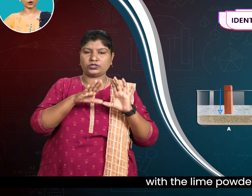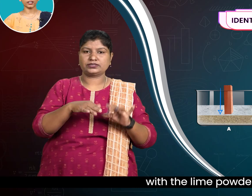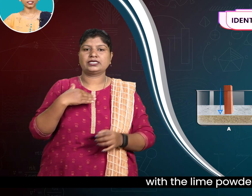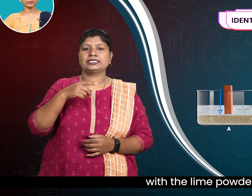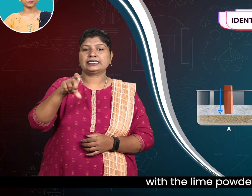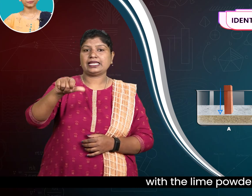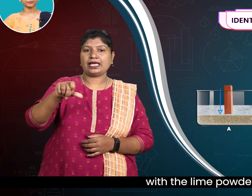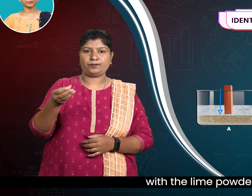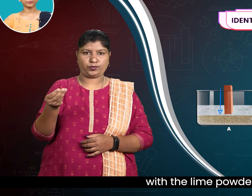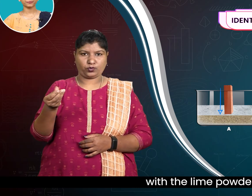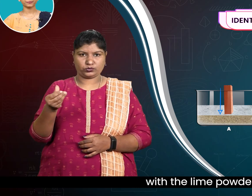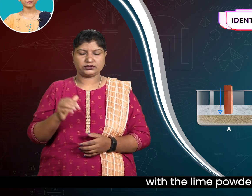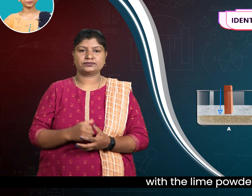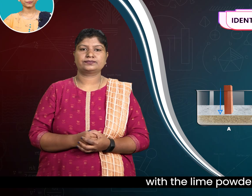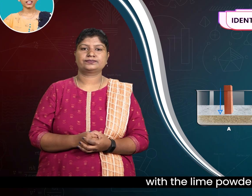lime powder,